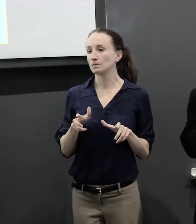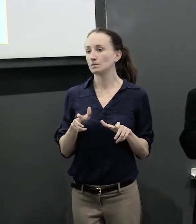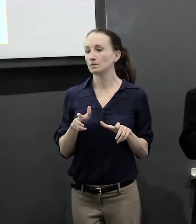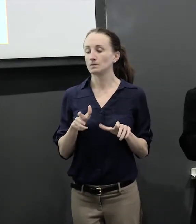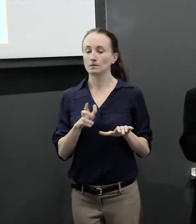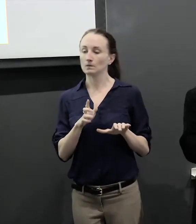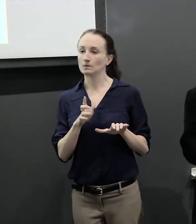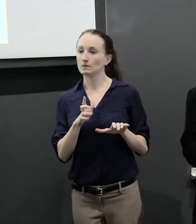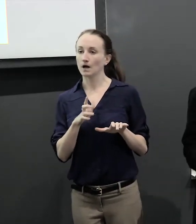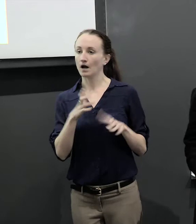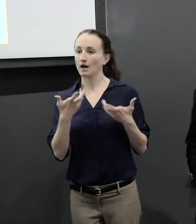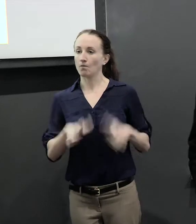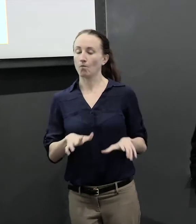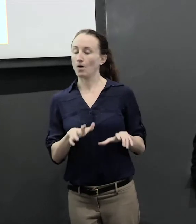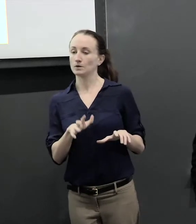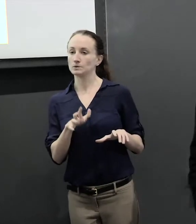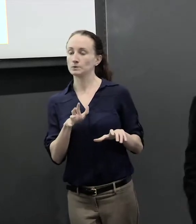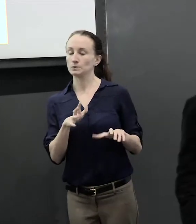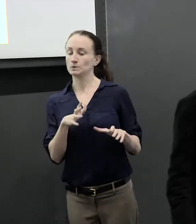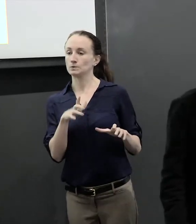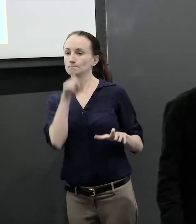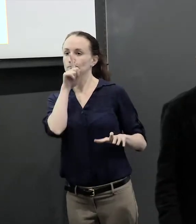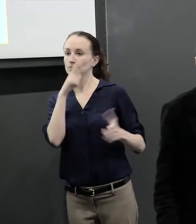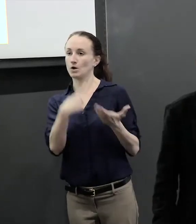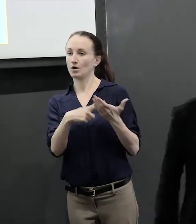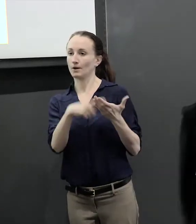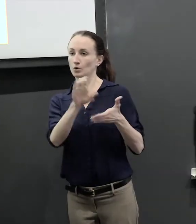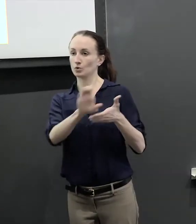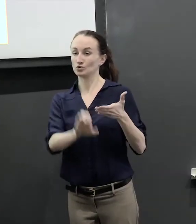that sign languages are important for this. But surely